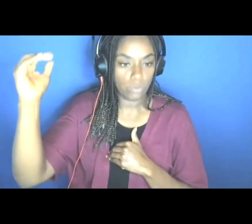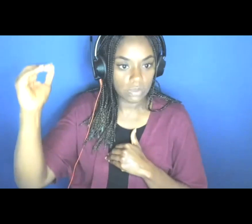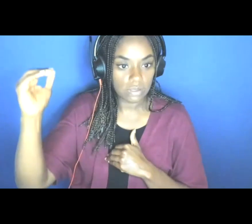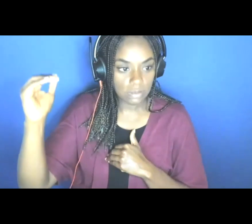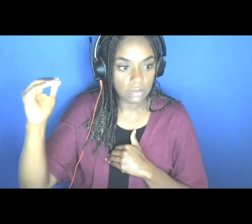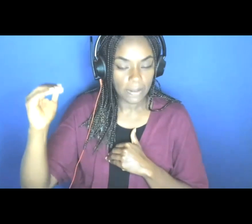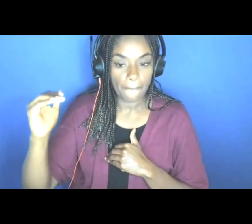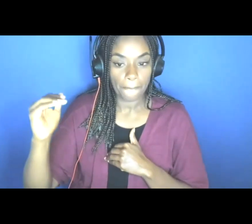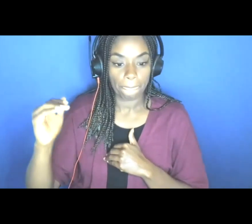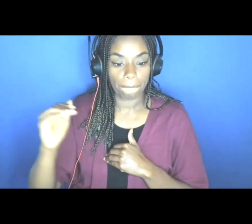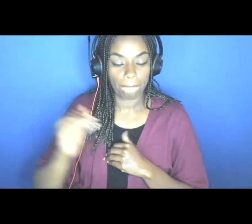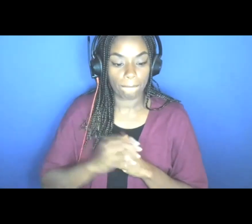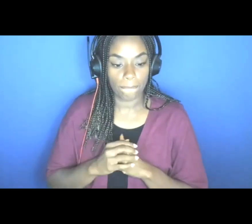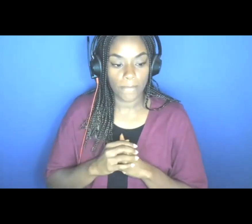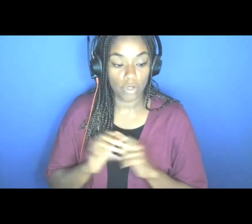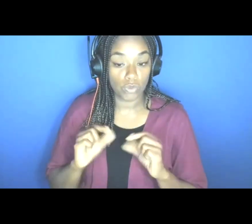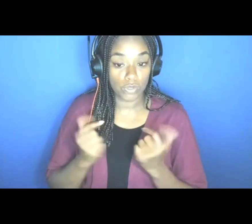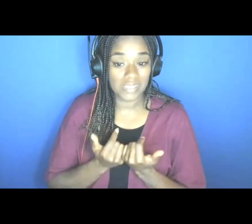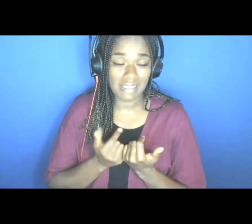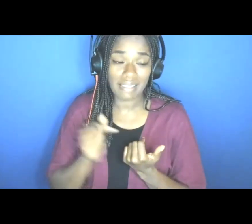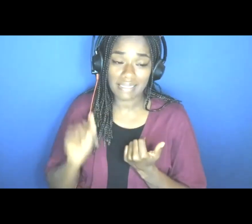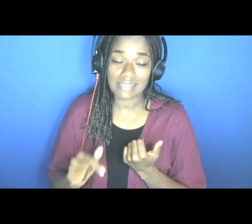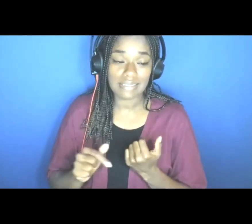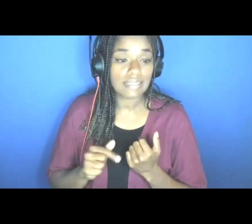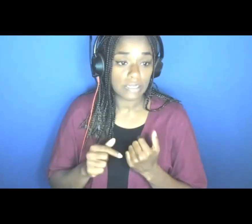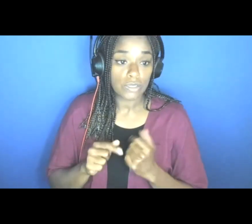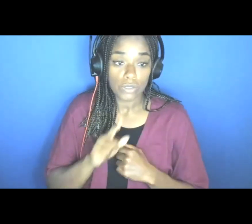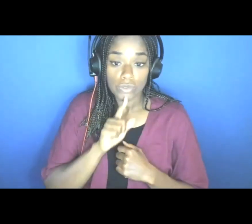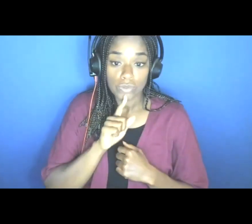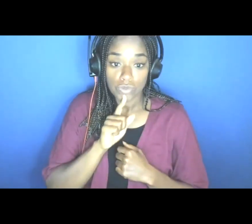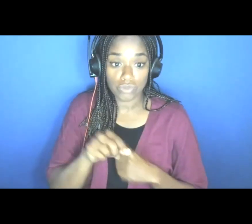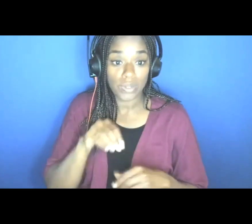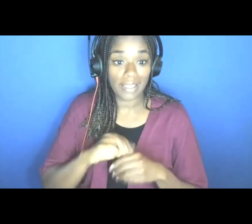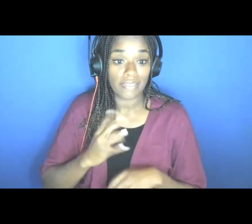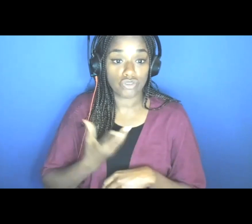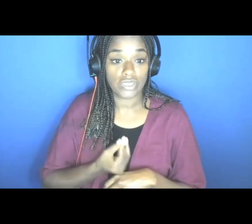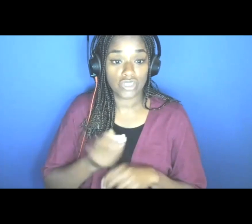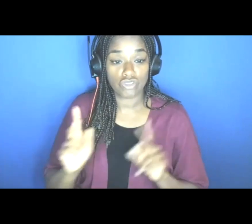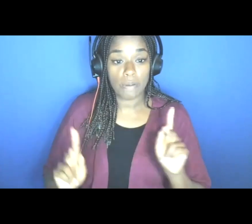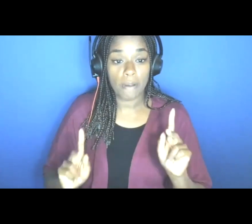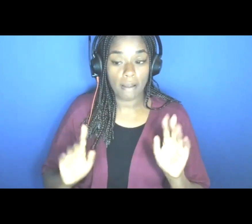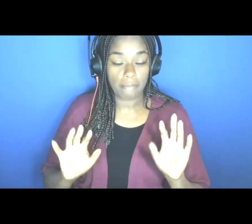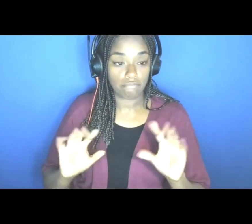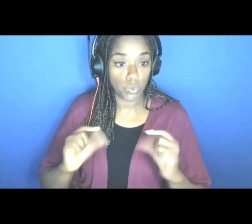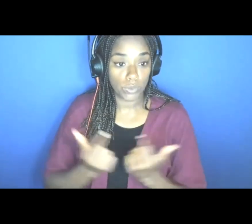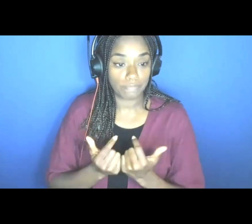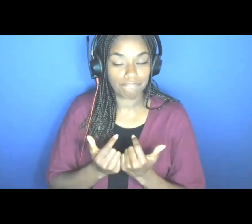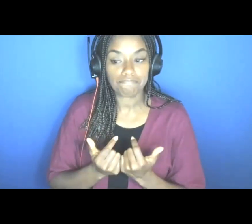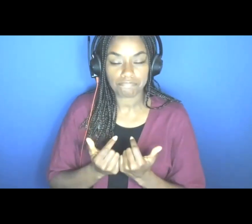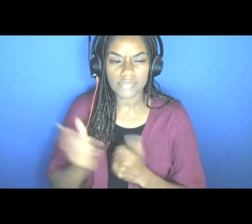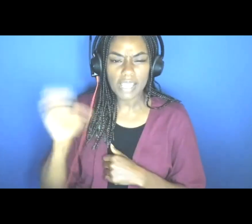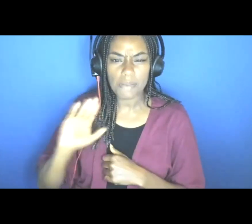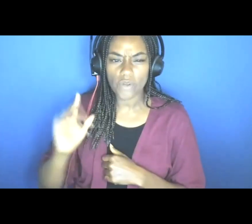And this is particularly true among the transgender population. I'll never forget a figure that I used to quote,